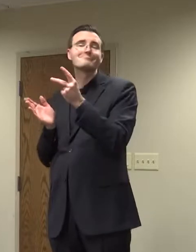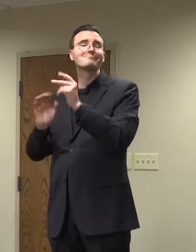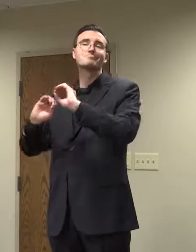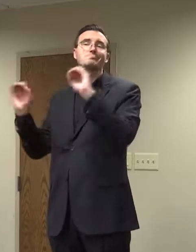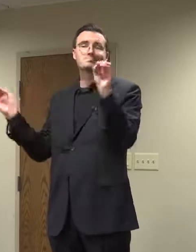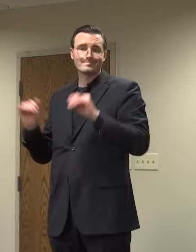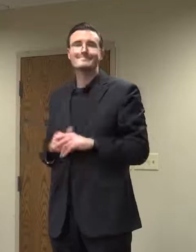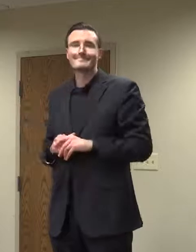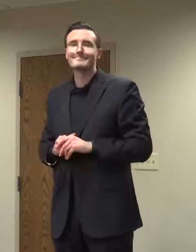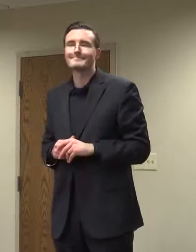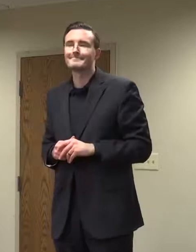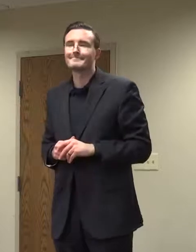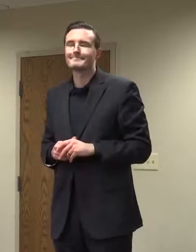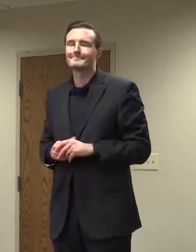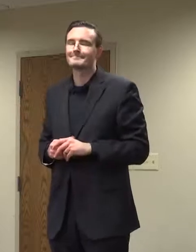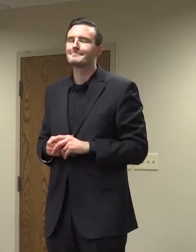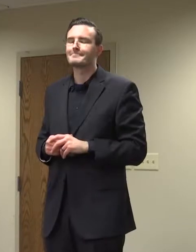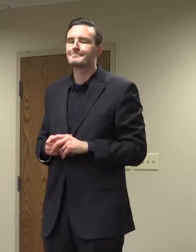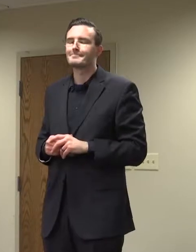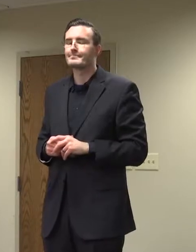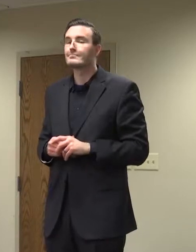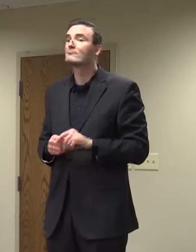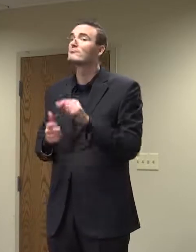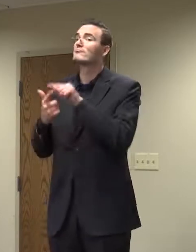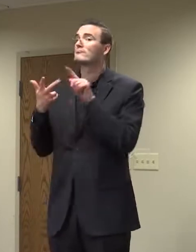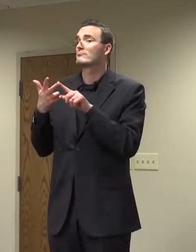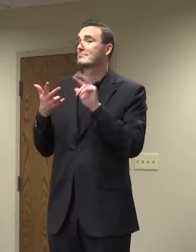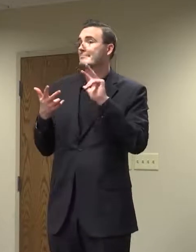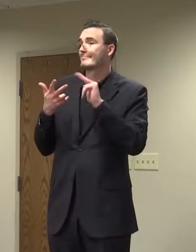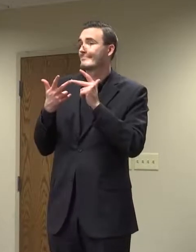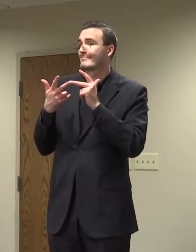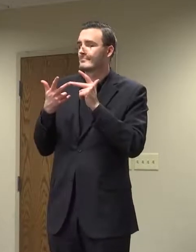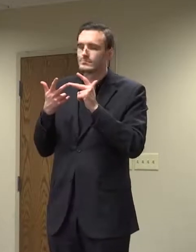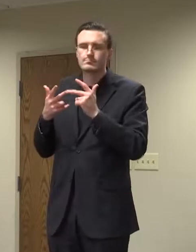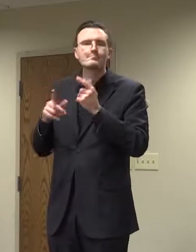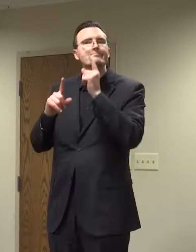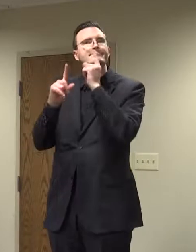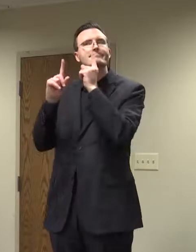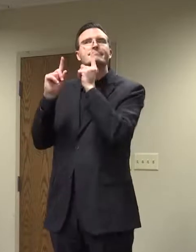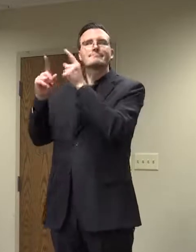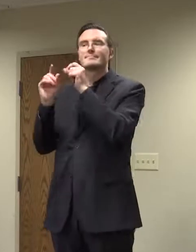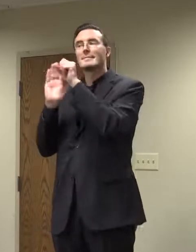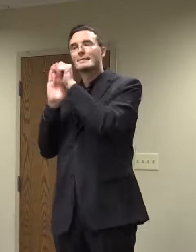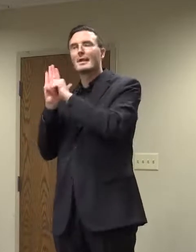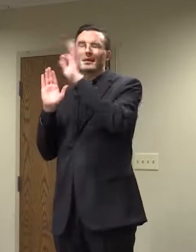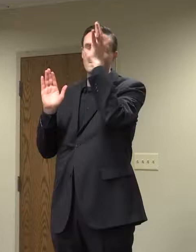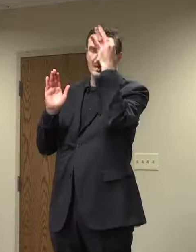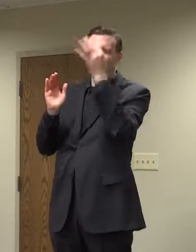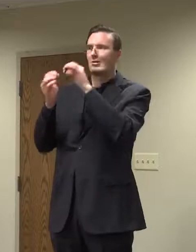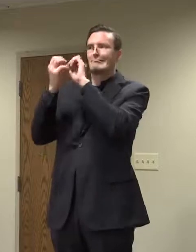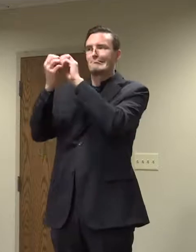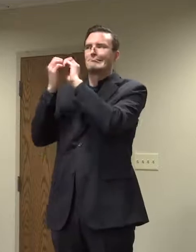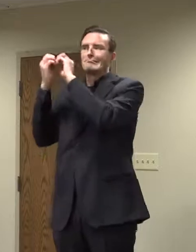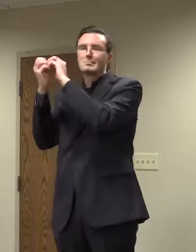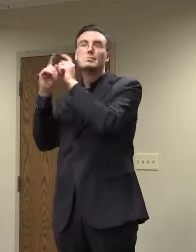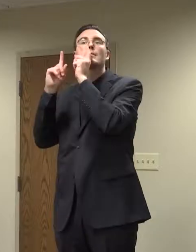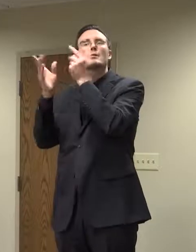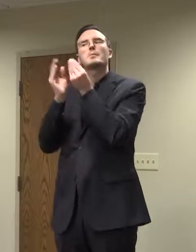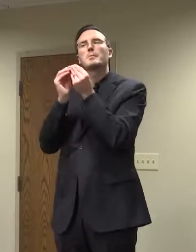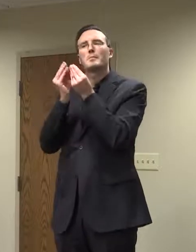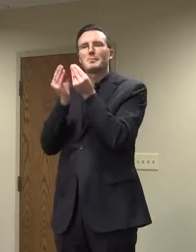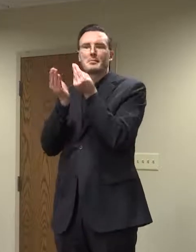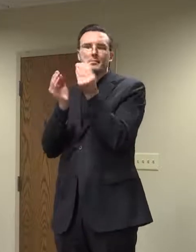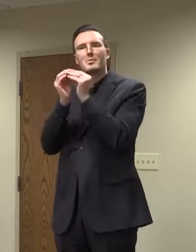item is we're continuing to work with our state and federal partners to bring more funding into our community to help all of our